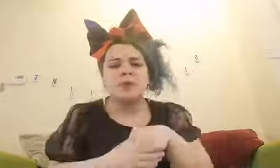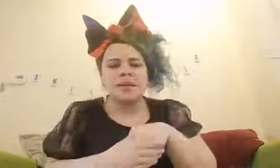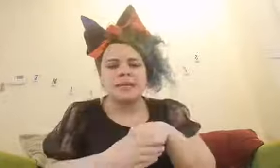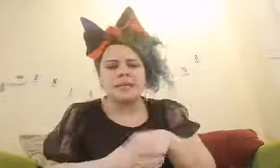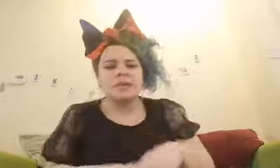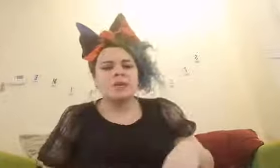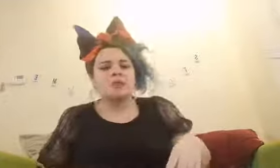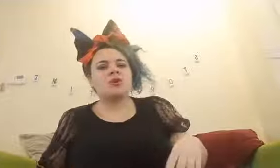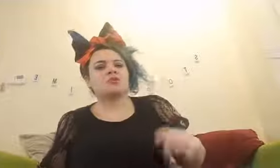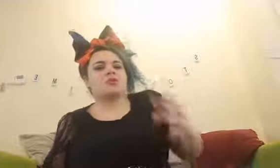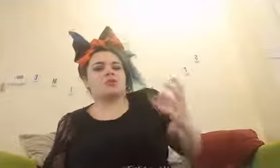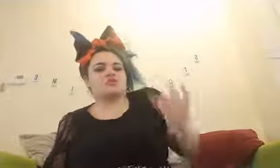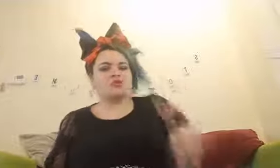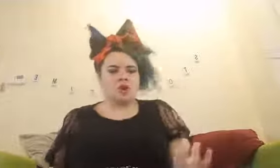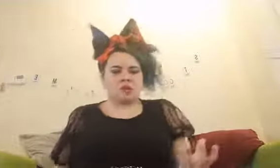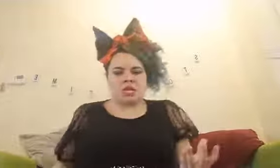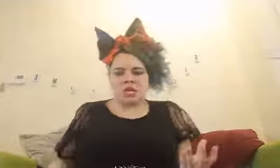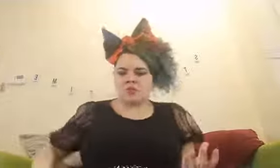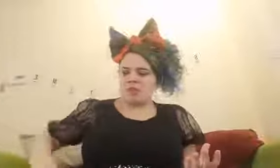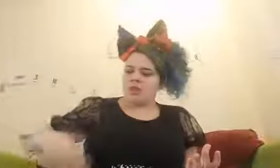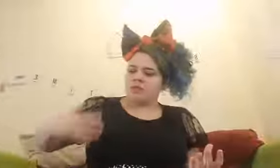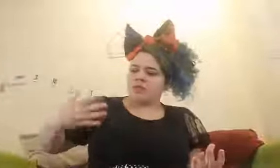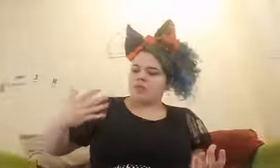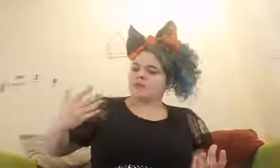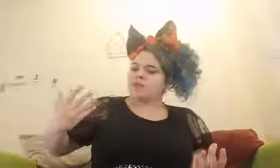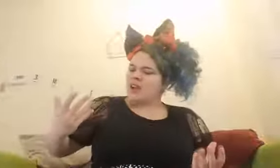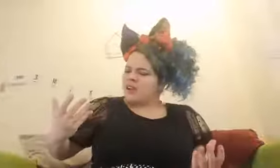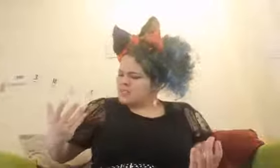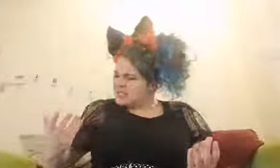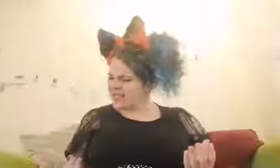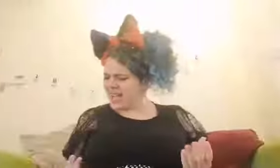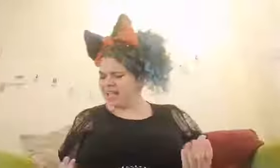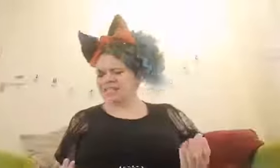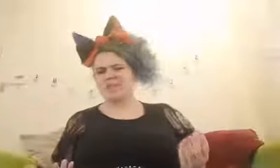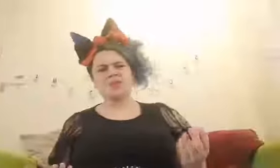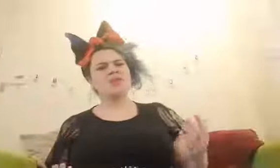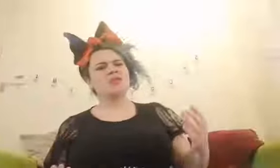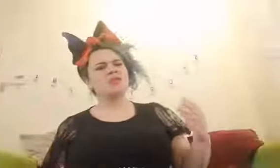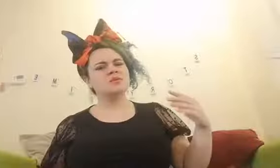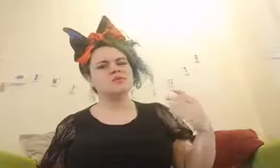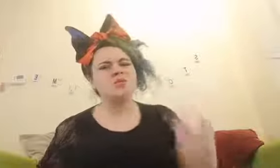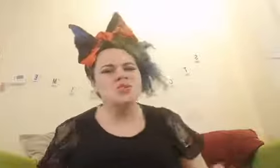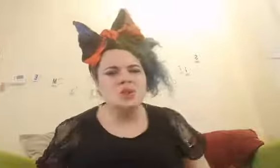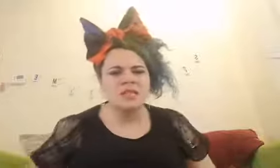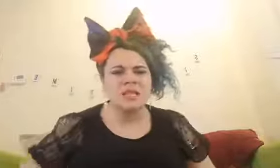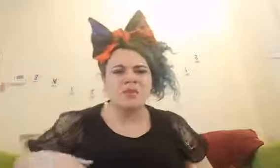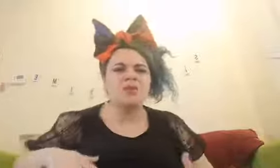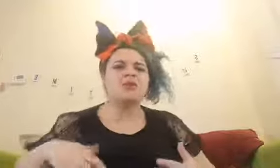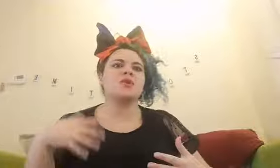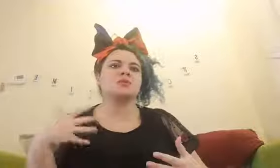pocket. He put those rocks, he put those sand, he put those tools, he put those